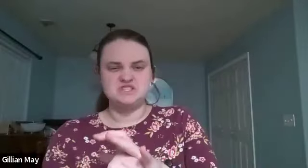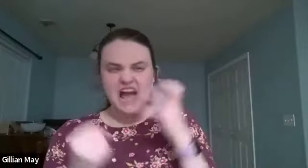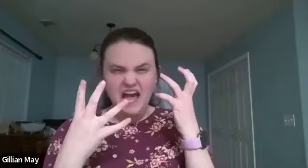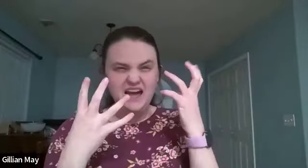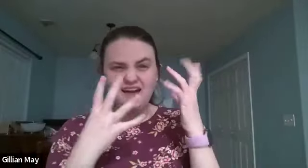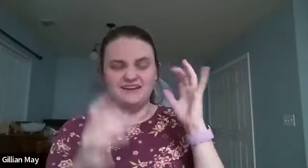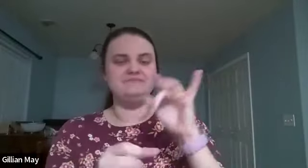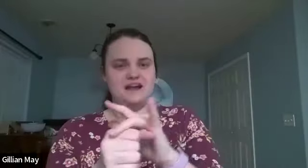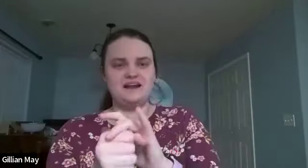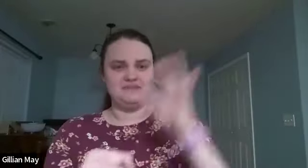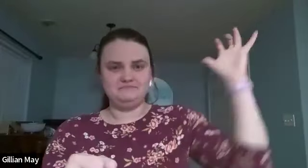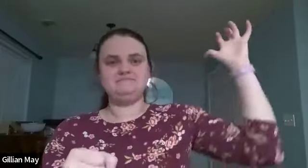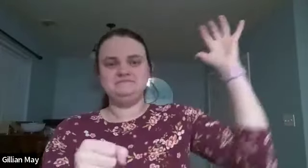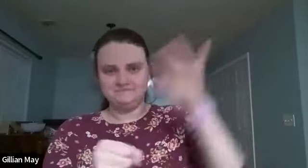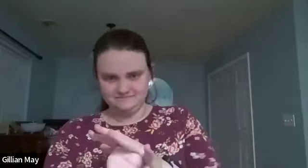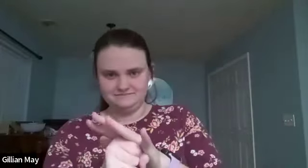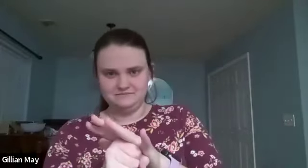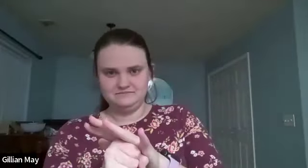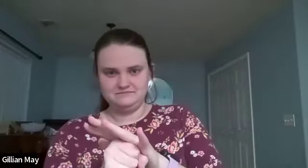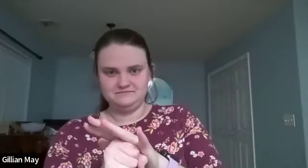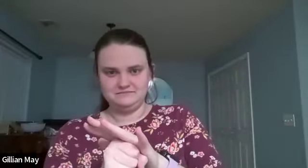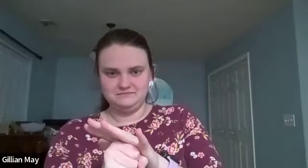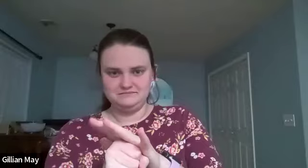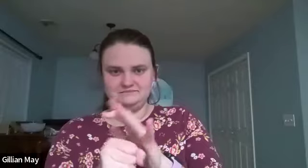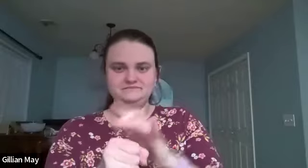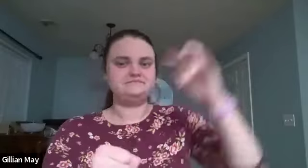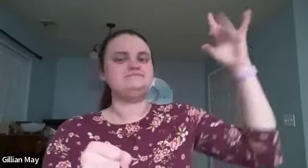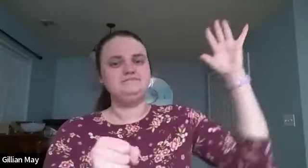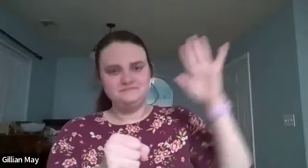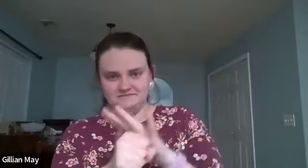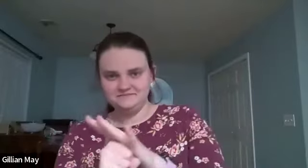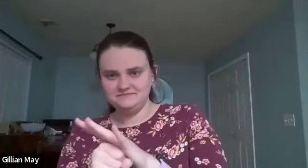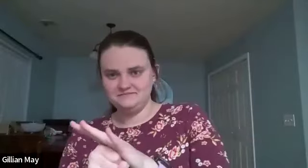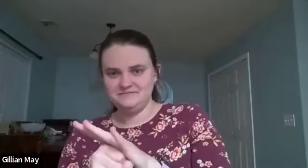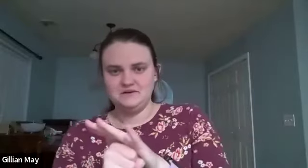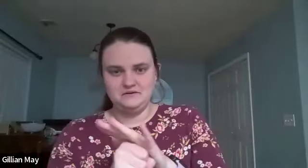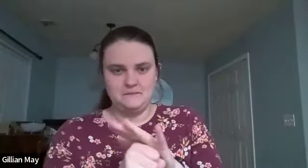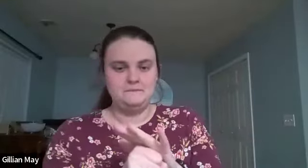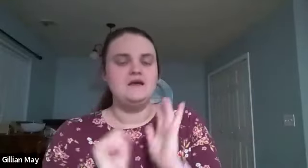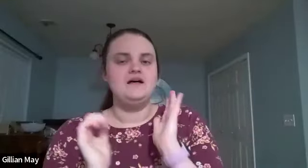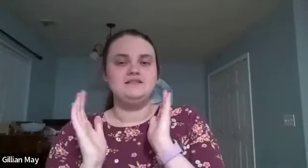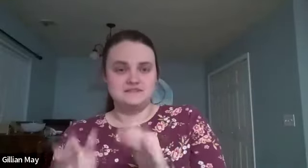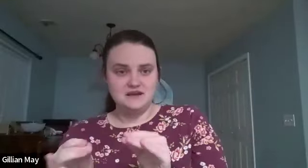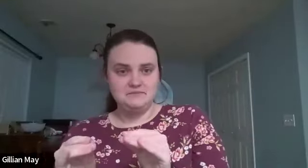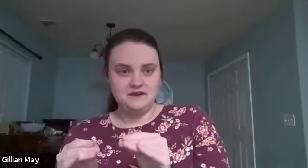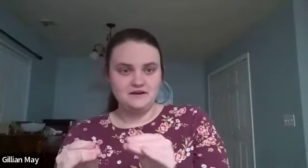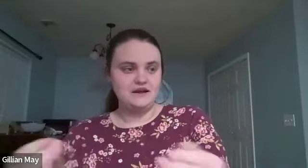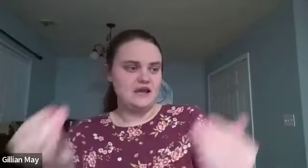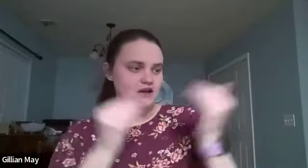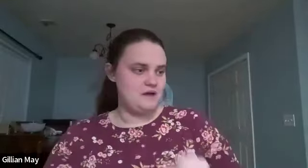that kind of thing. Okay, let's stop there and go back through